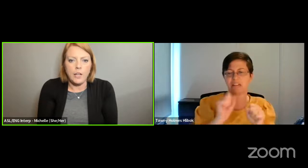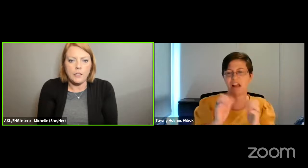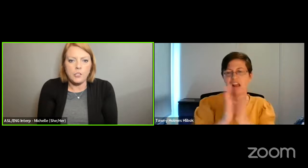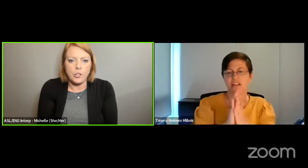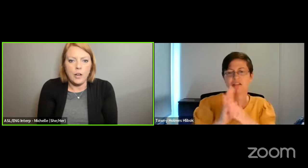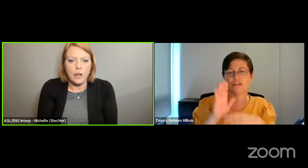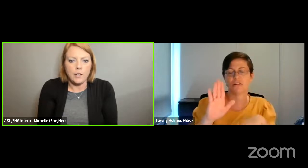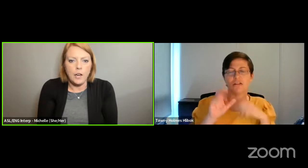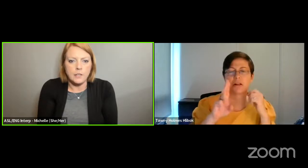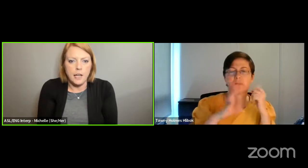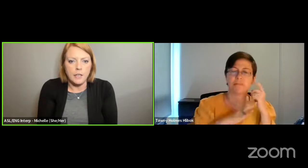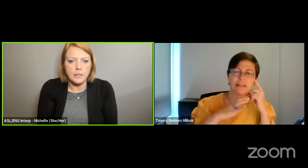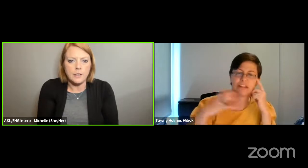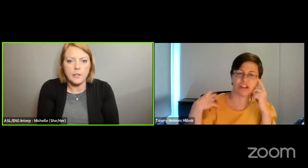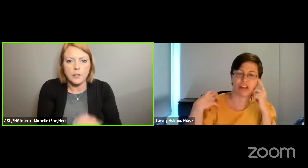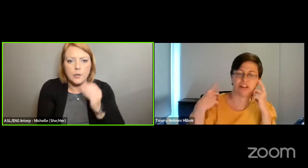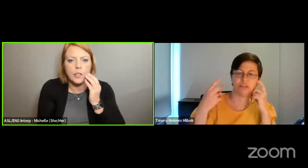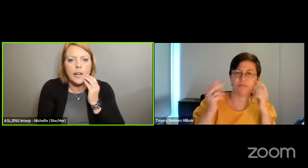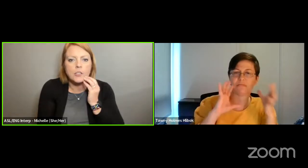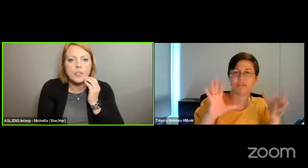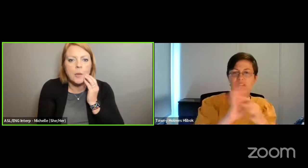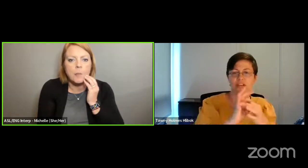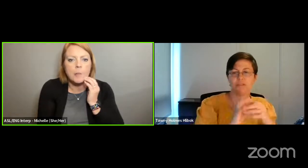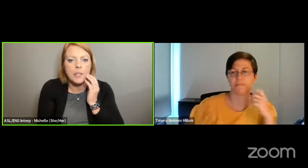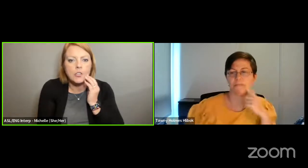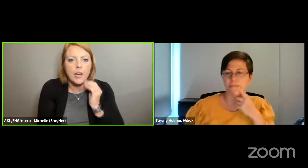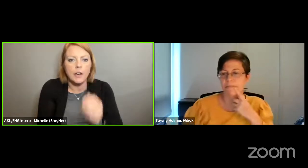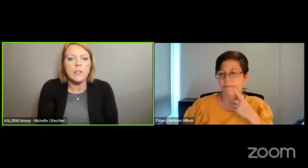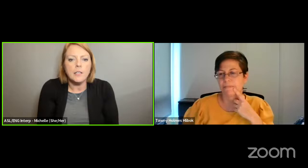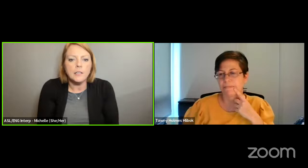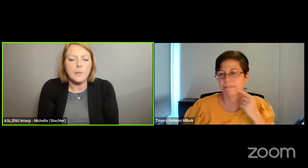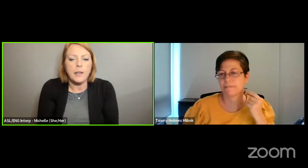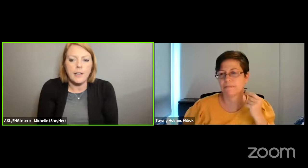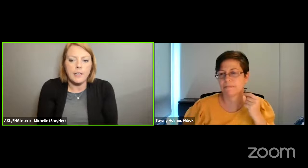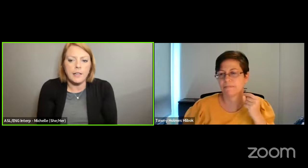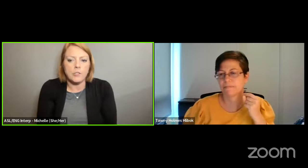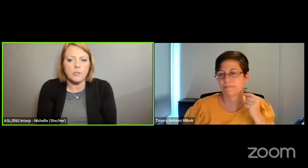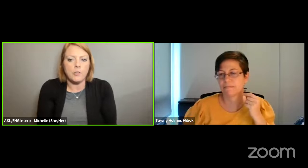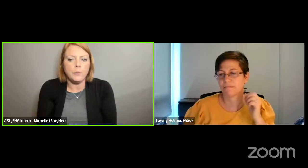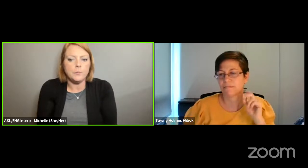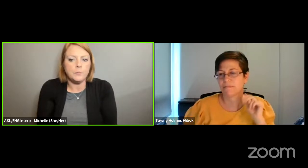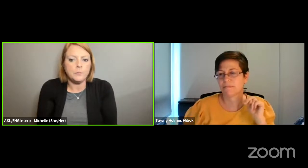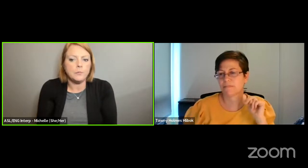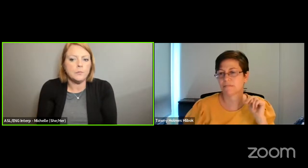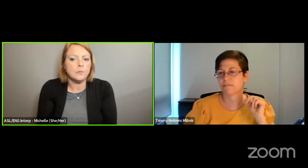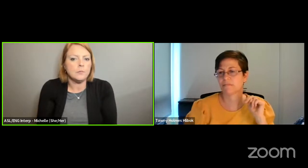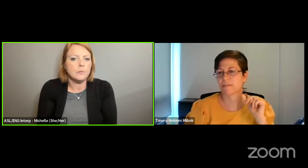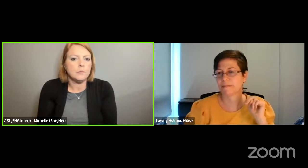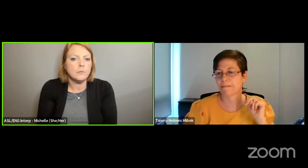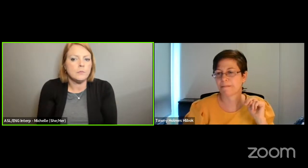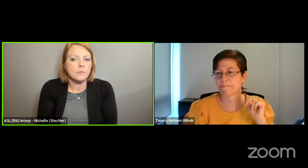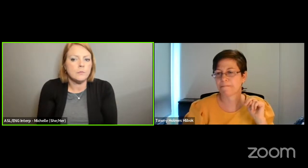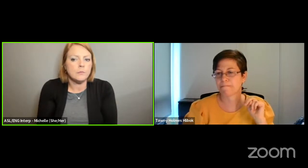And if you're not sure how to contact her, you can ask your subcommittee chair to make that connection for you.